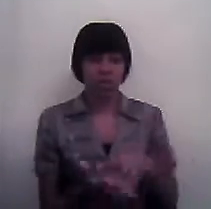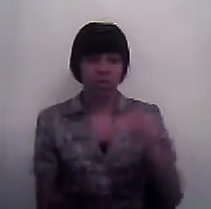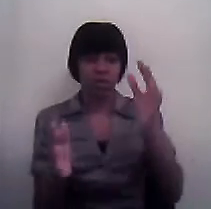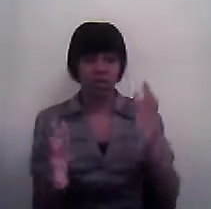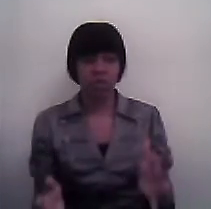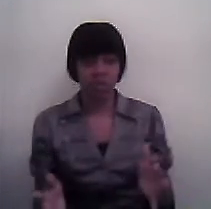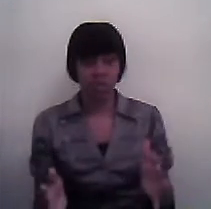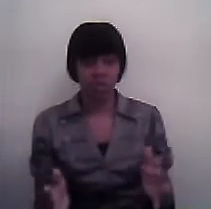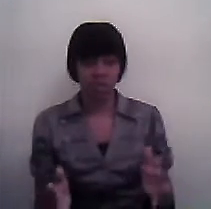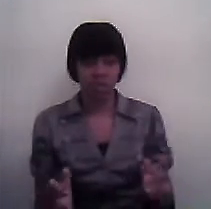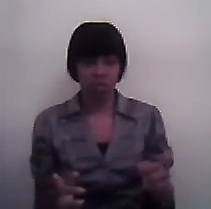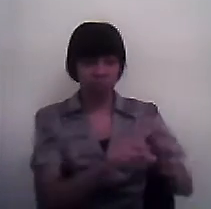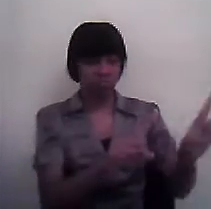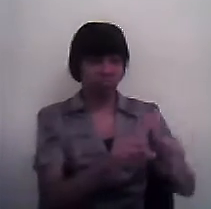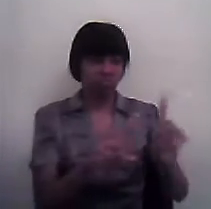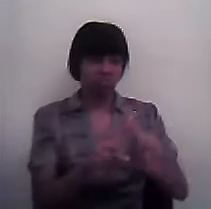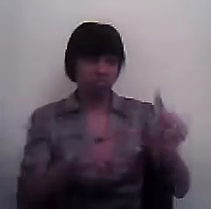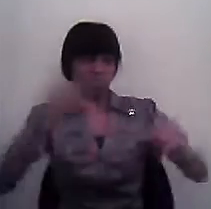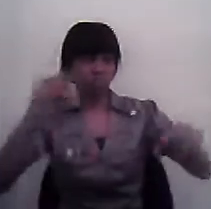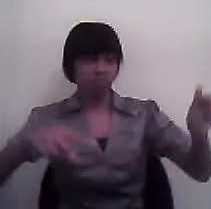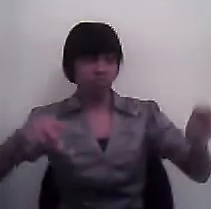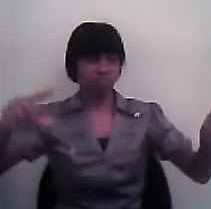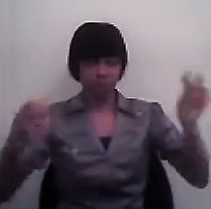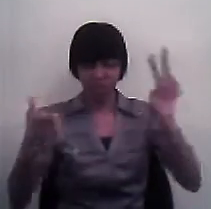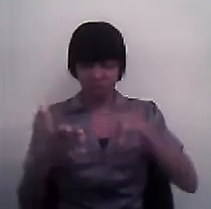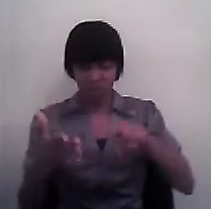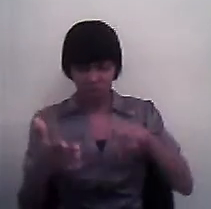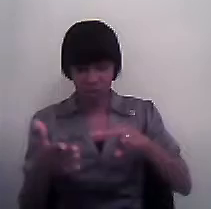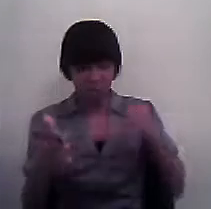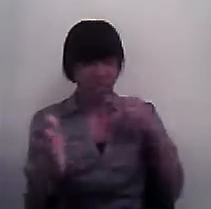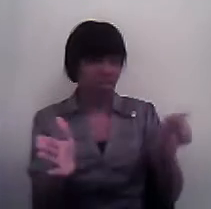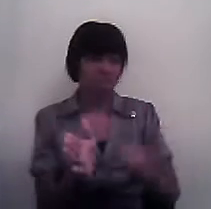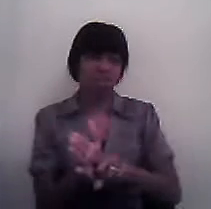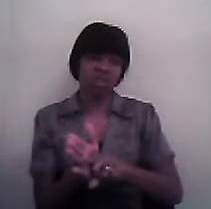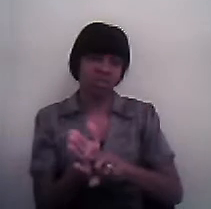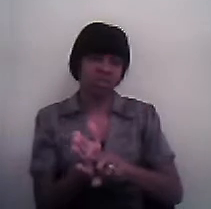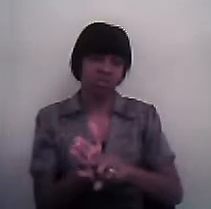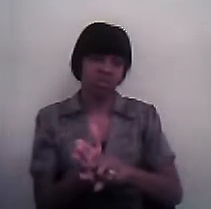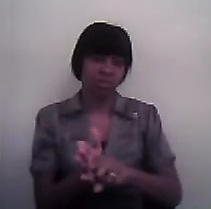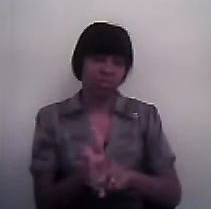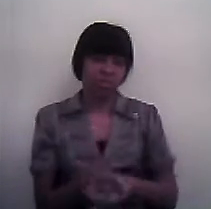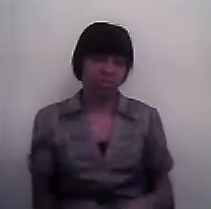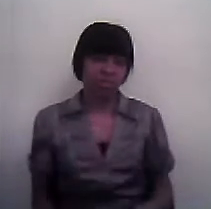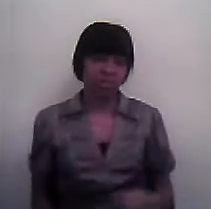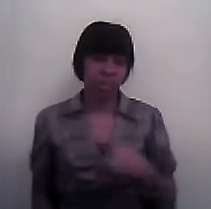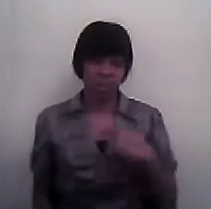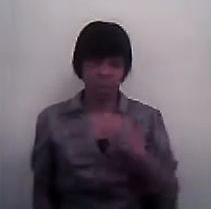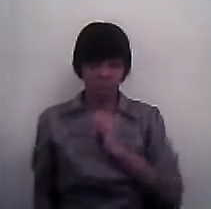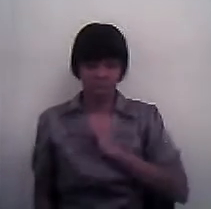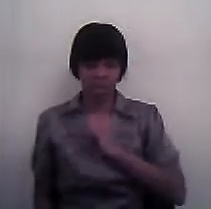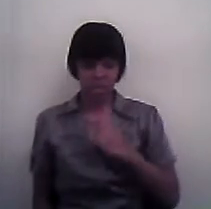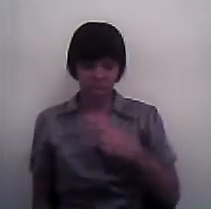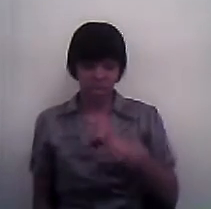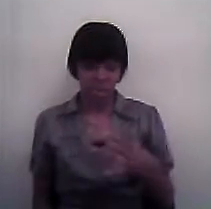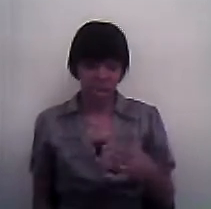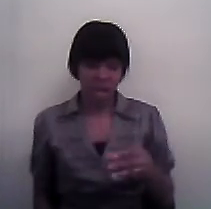or any sort of theme. So I like to think about giving my students assignments that are related to a